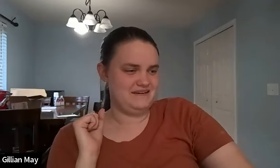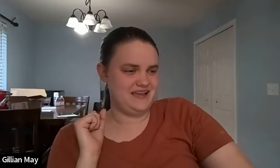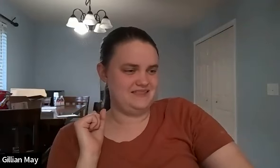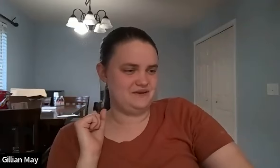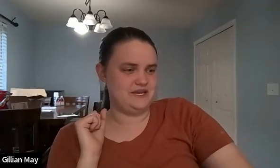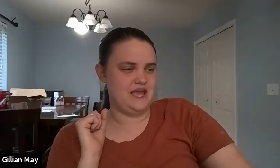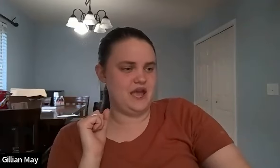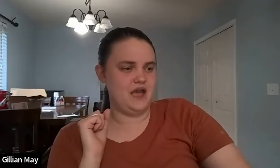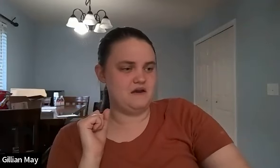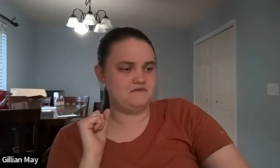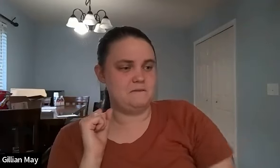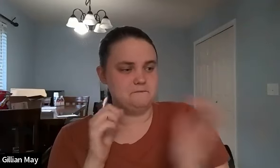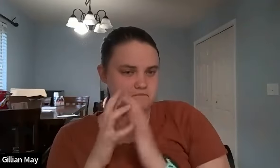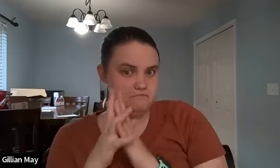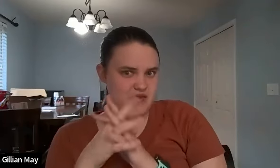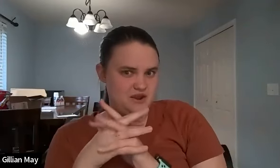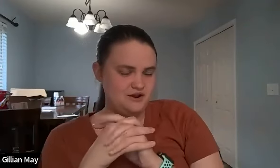right. Then we have bear,